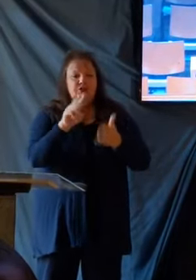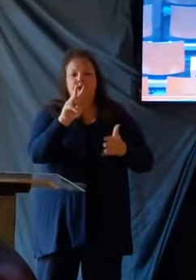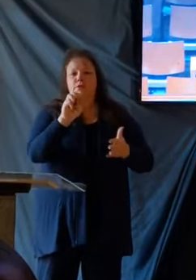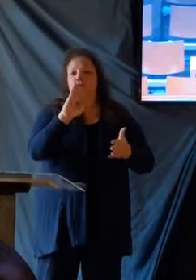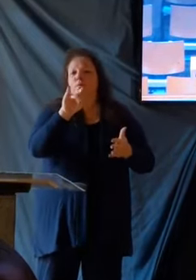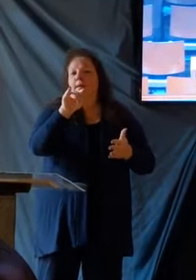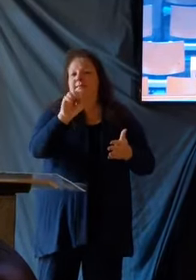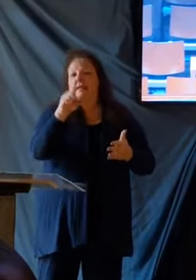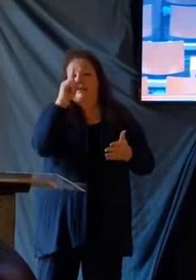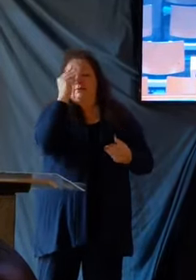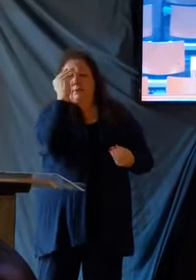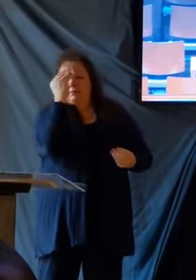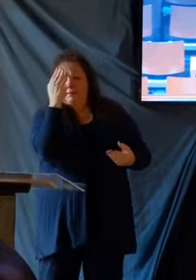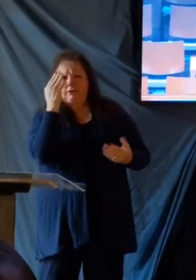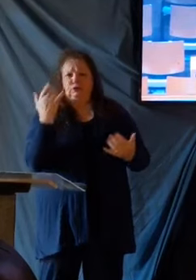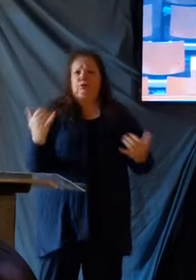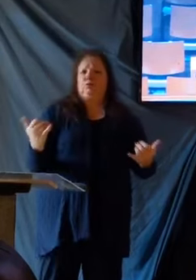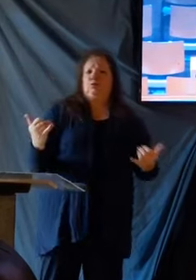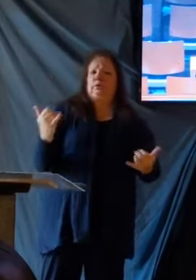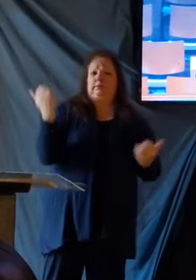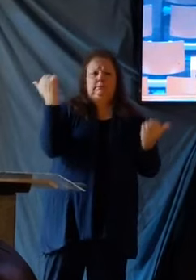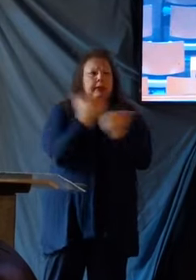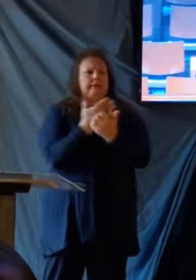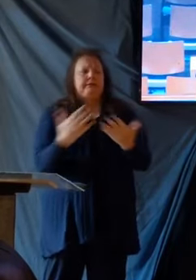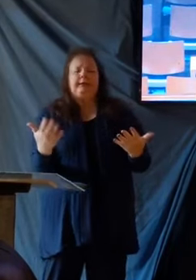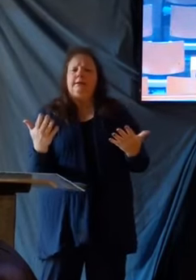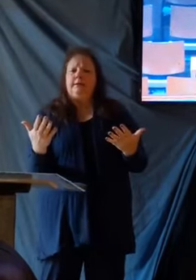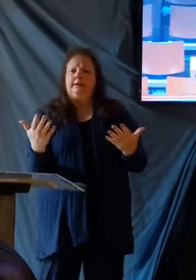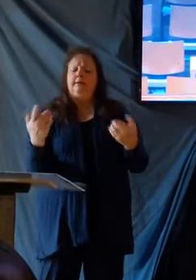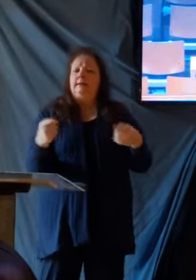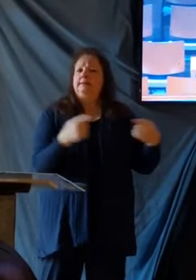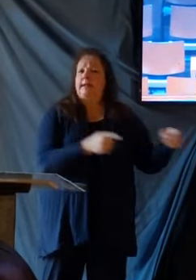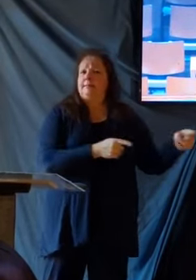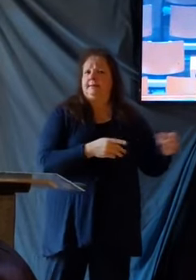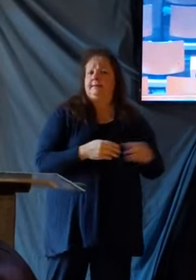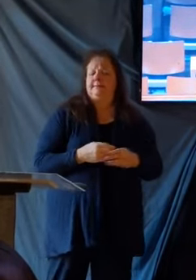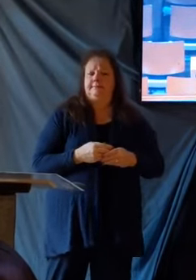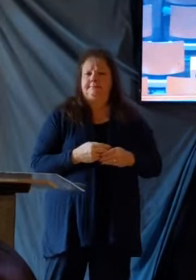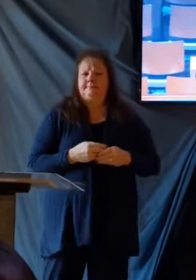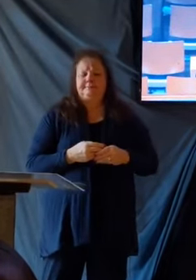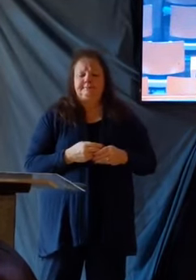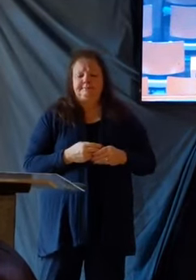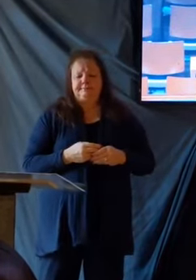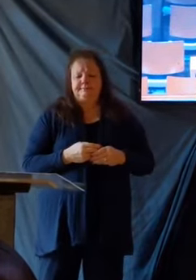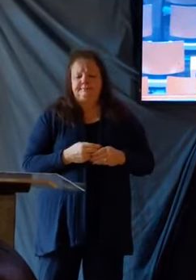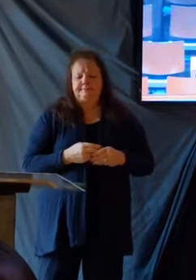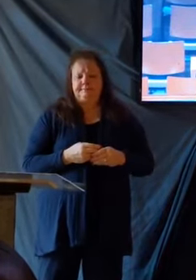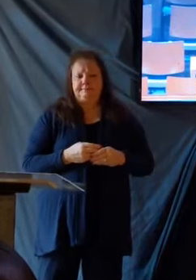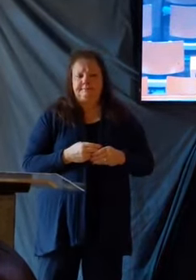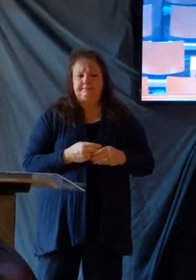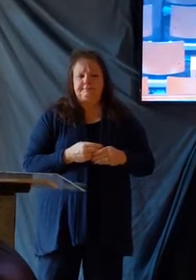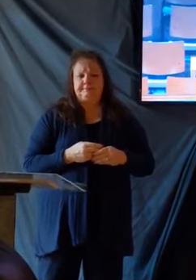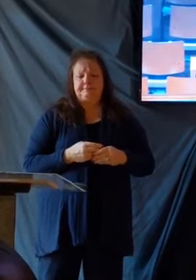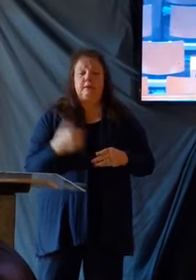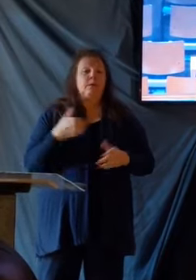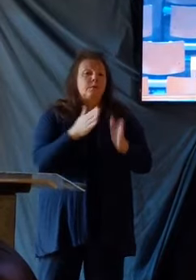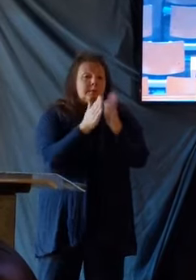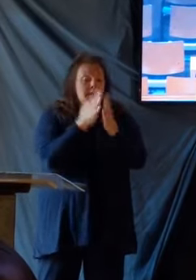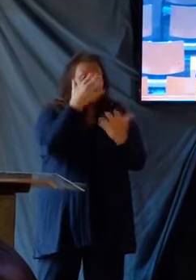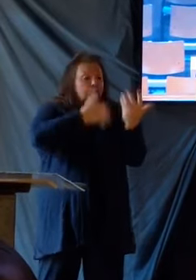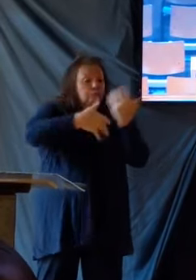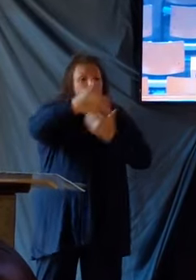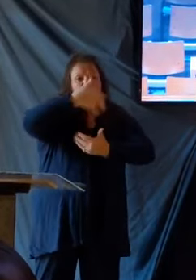keep up to date for everything that's going on in our church activities. We pray for